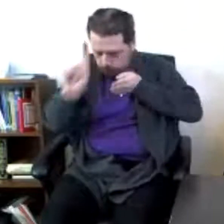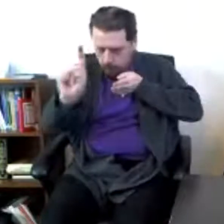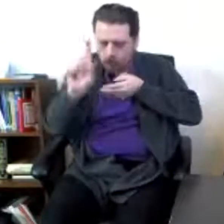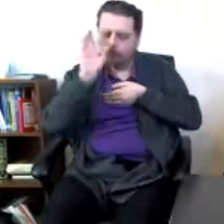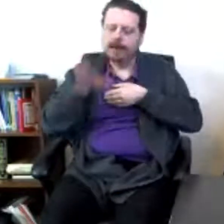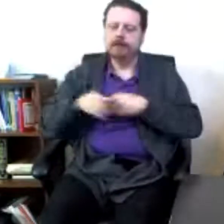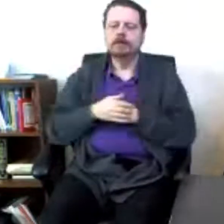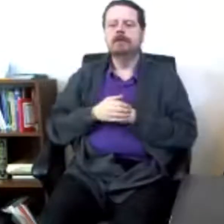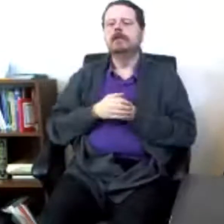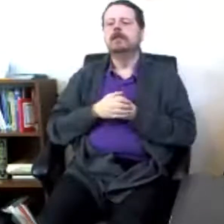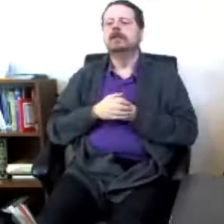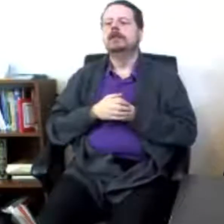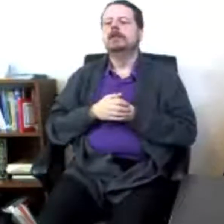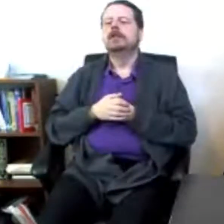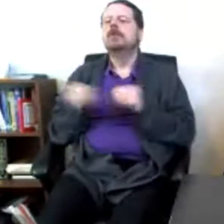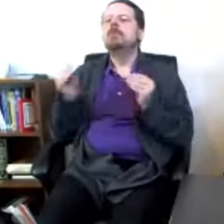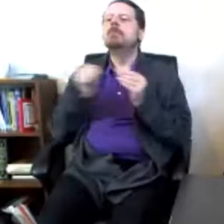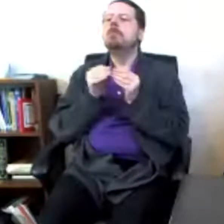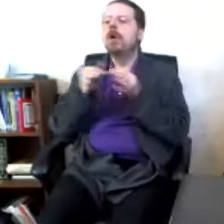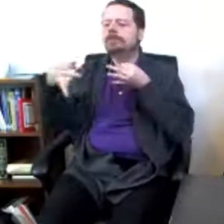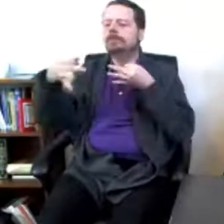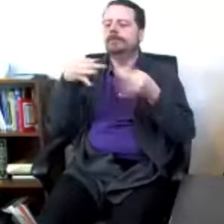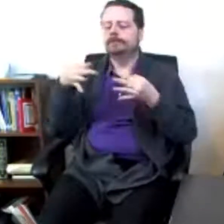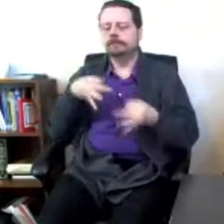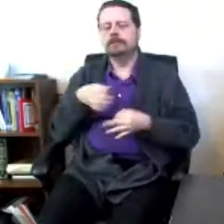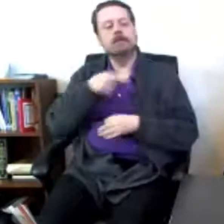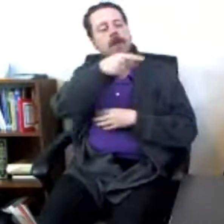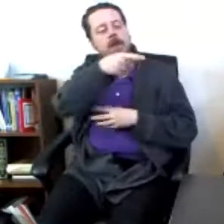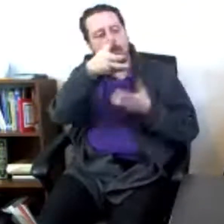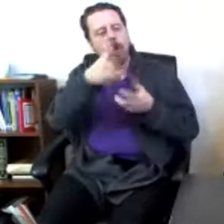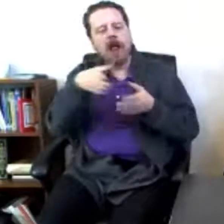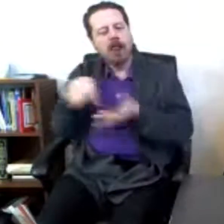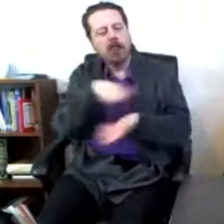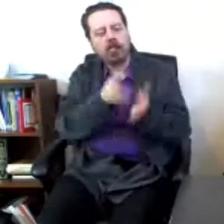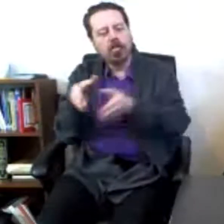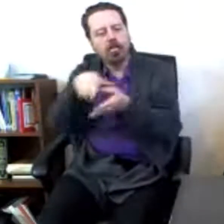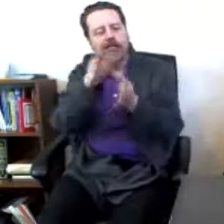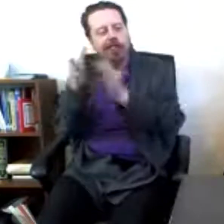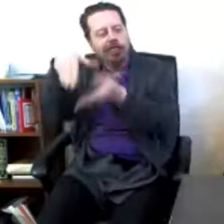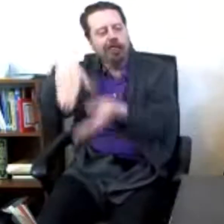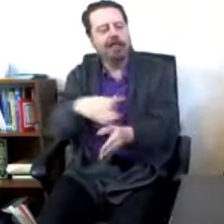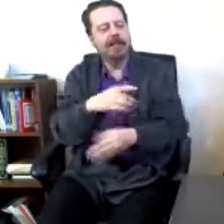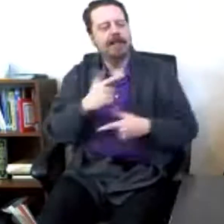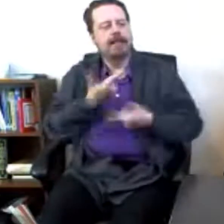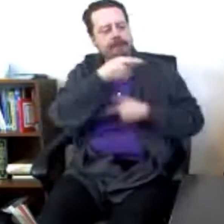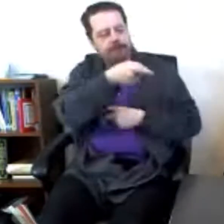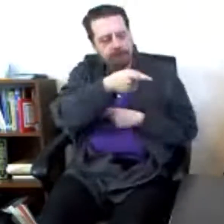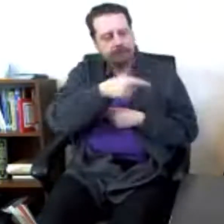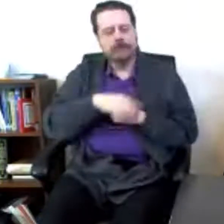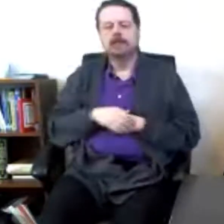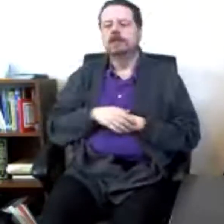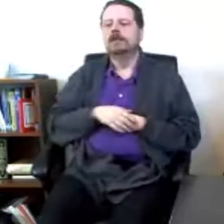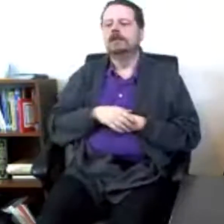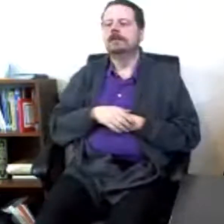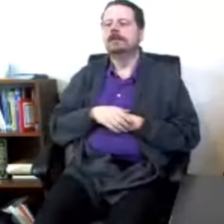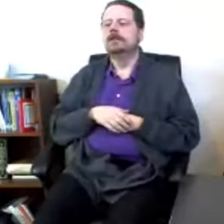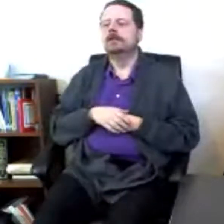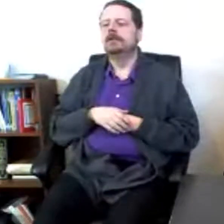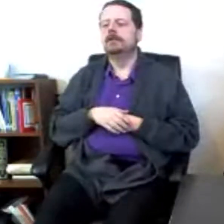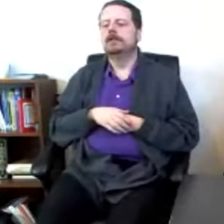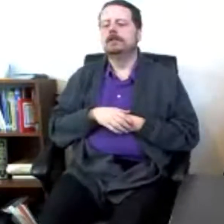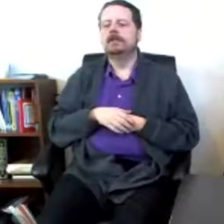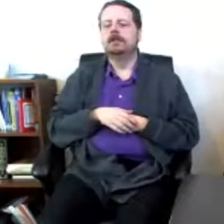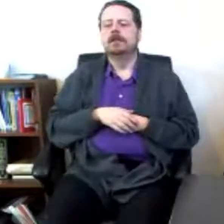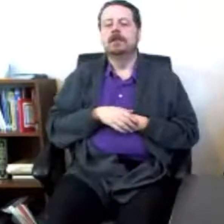So it describes further that they want this life to be crooked, and then it goes on to say, those are